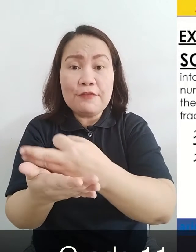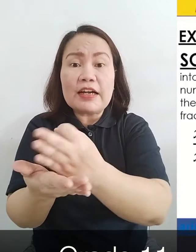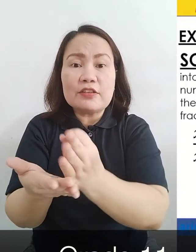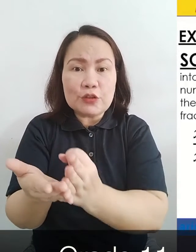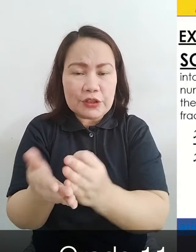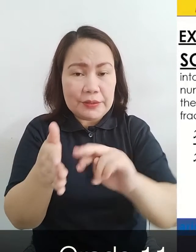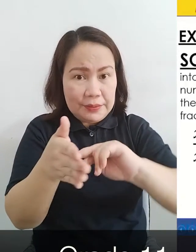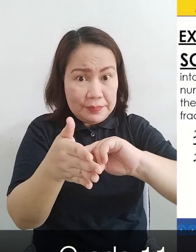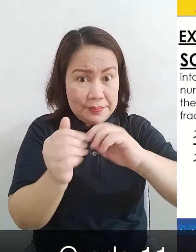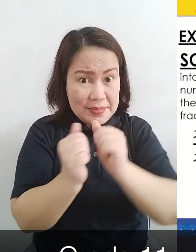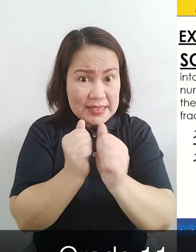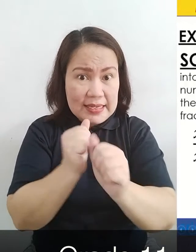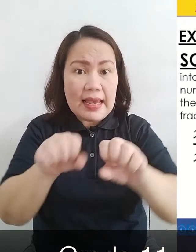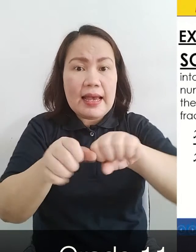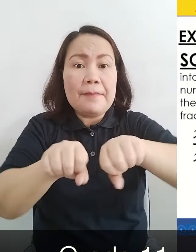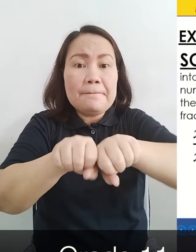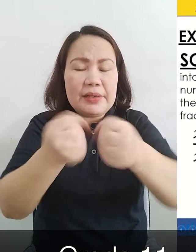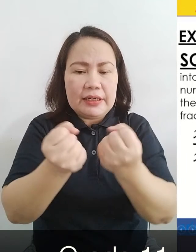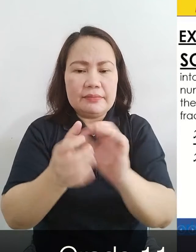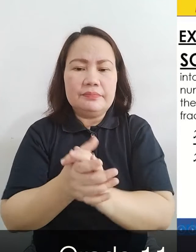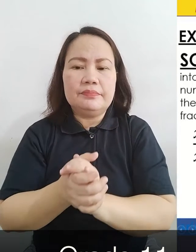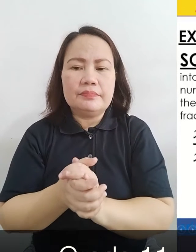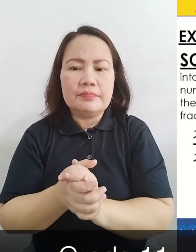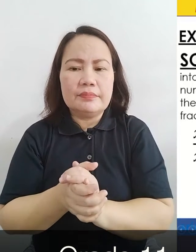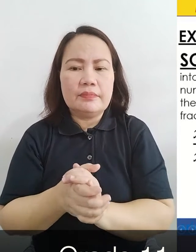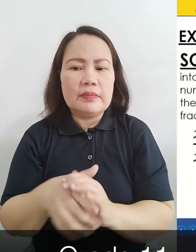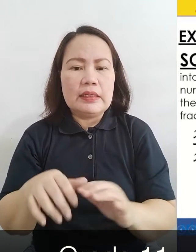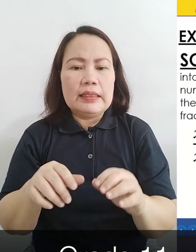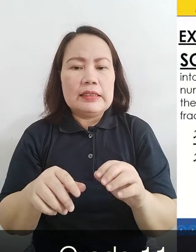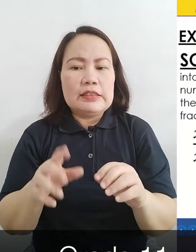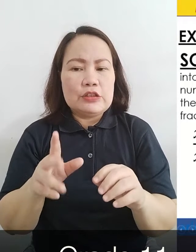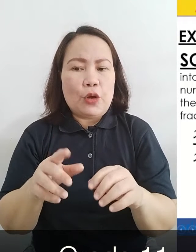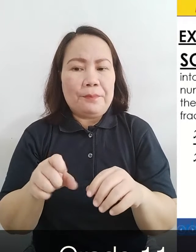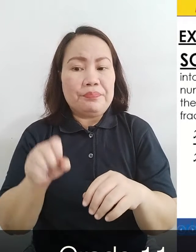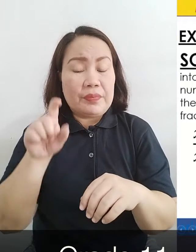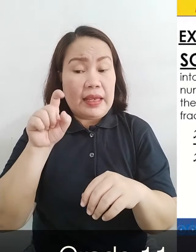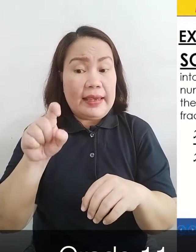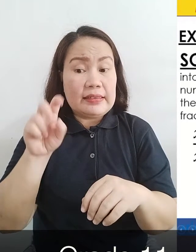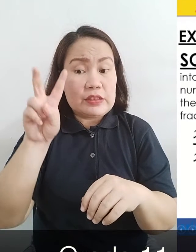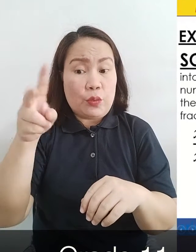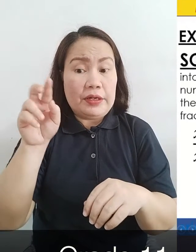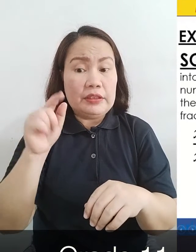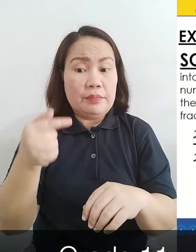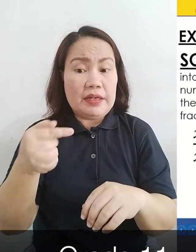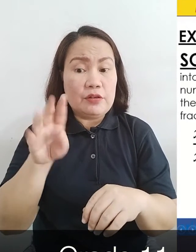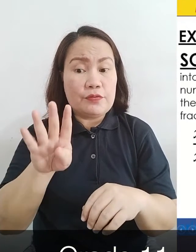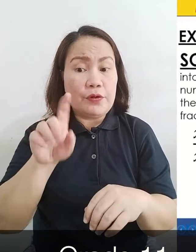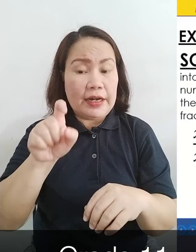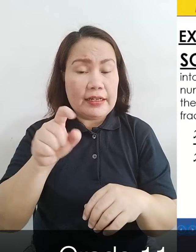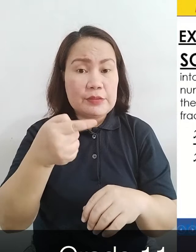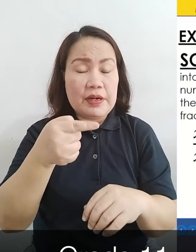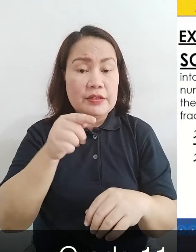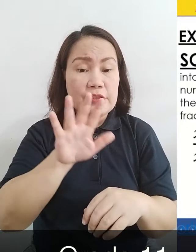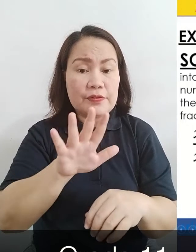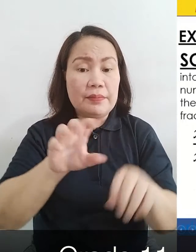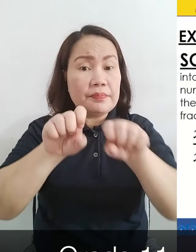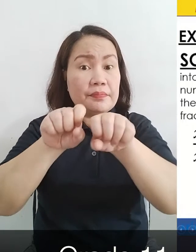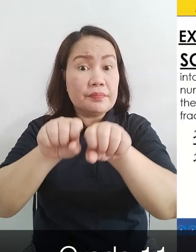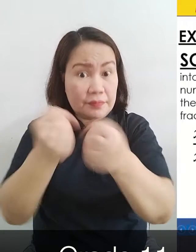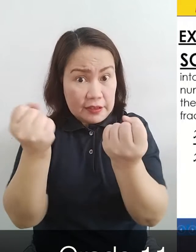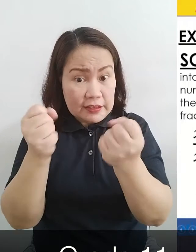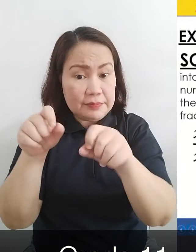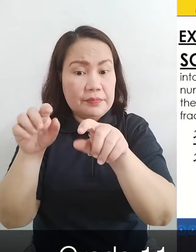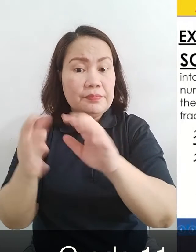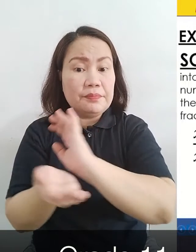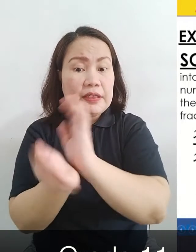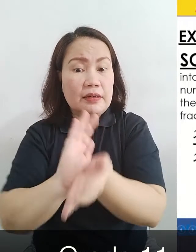So, yung x squared minus 4x minus 5, pag pinactor out natin yan, it will become x